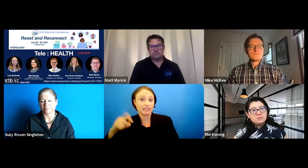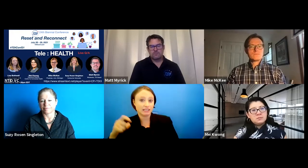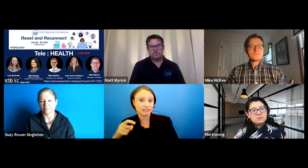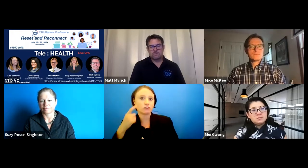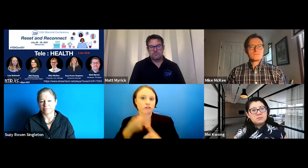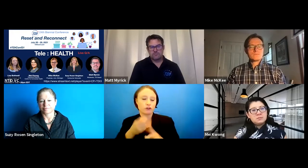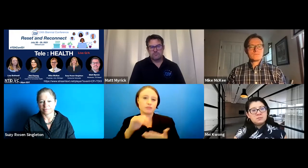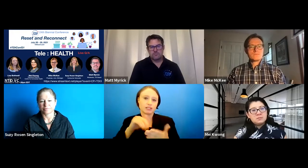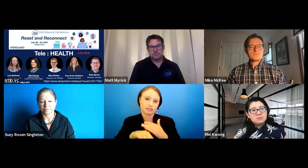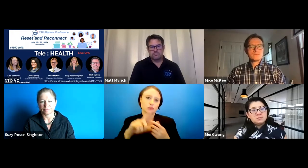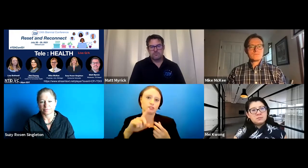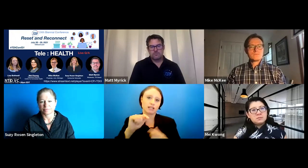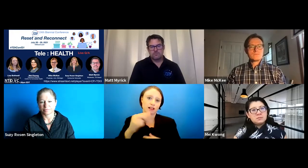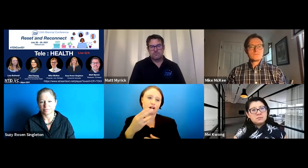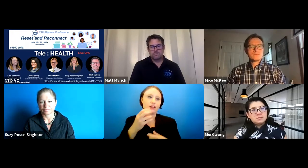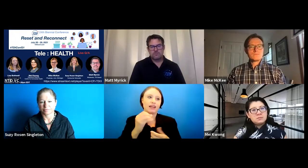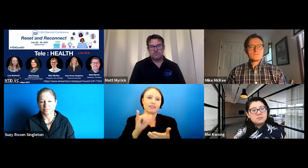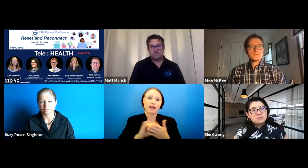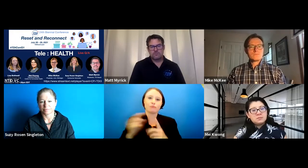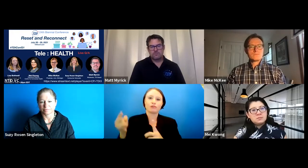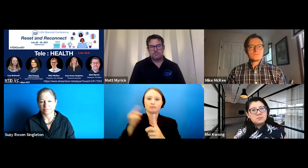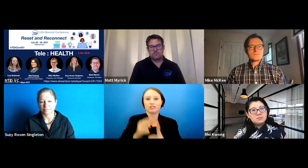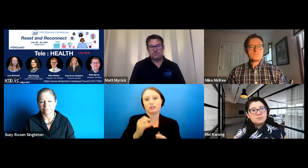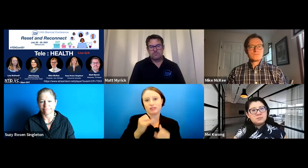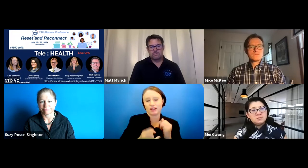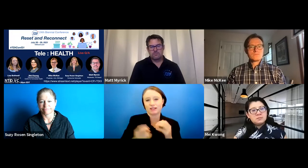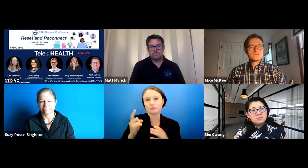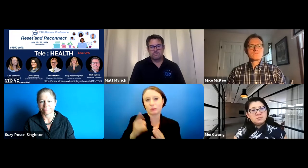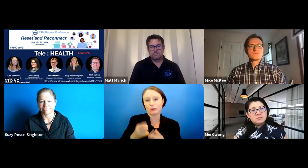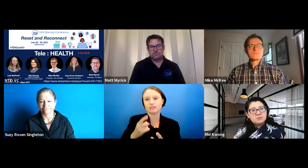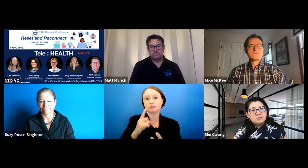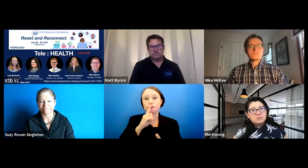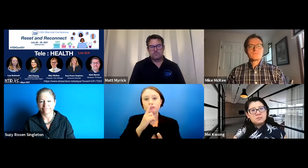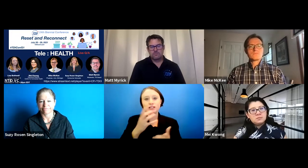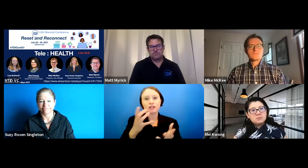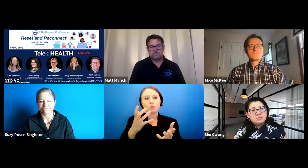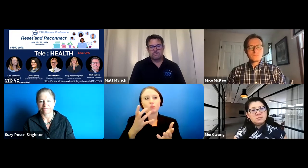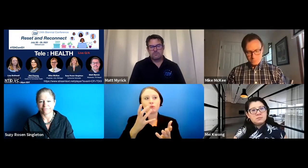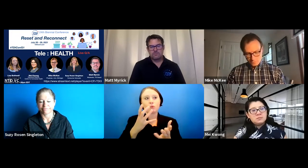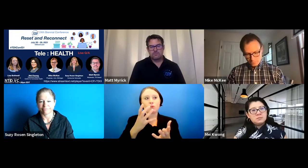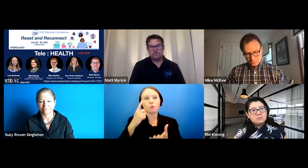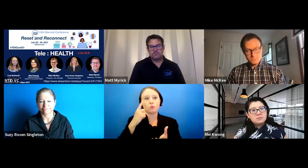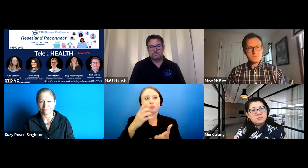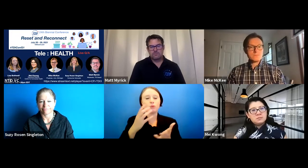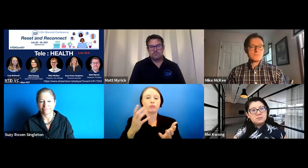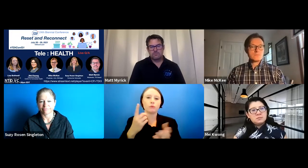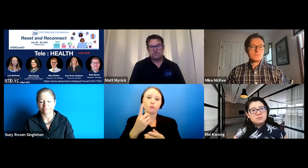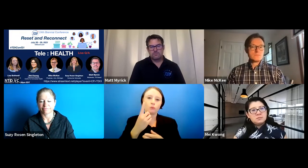What have we seen that the community needs from accessible telehealth? And that brings me to my last